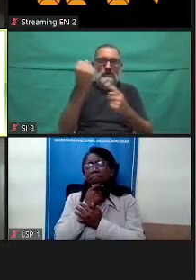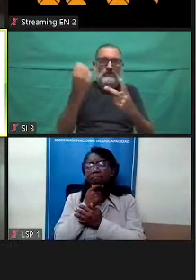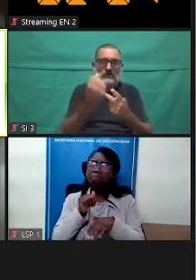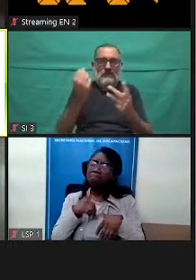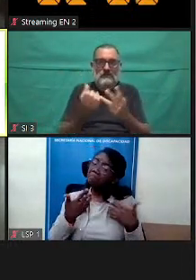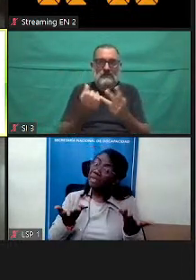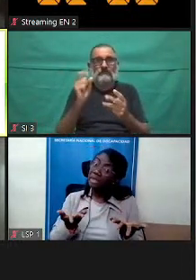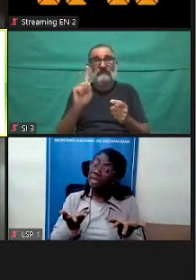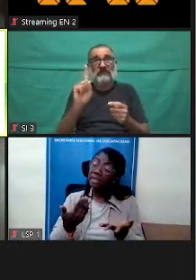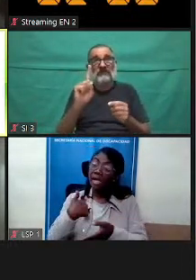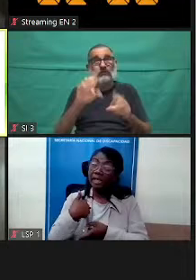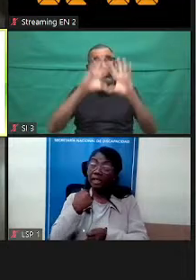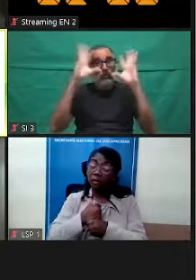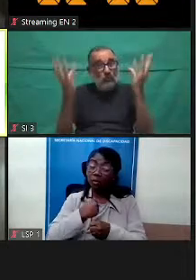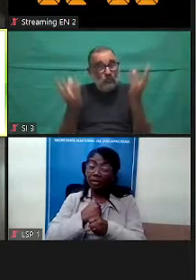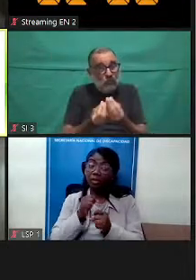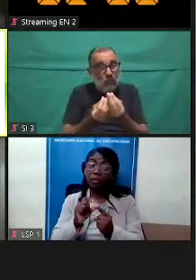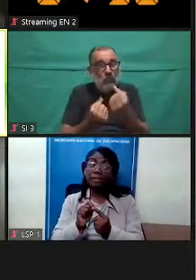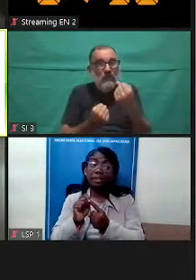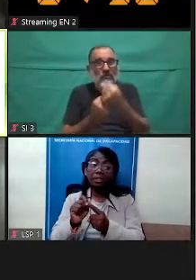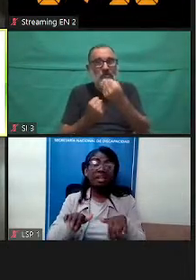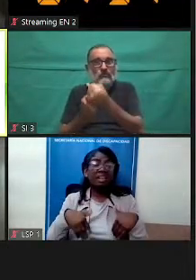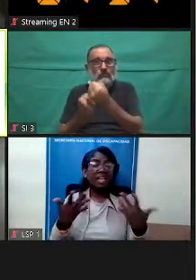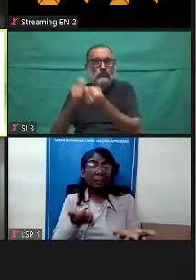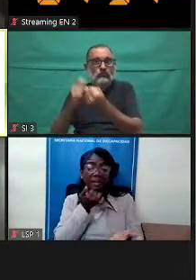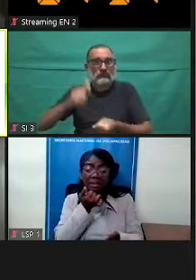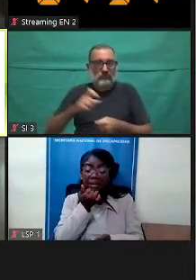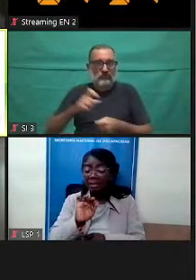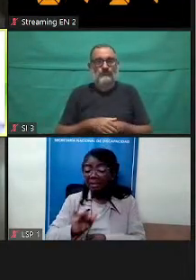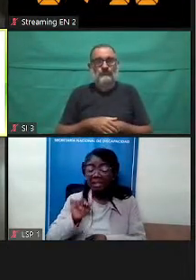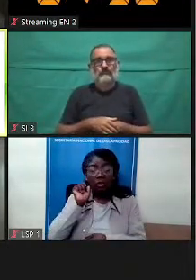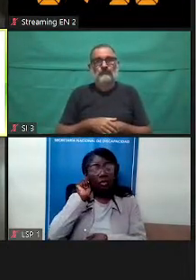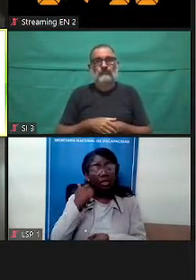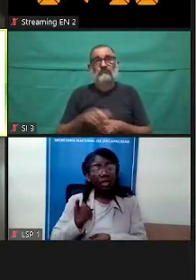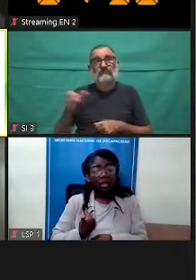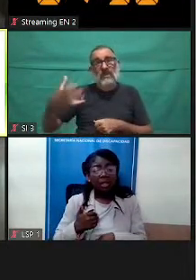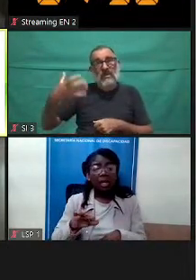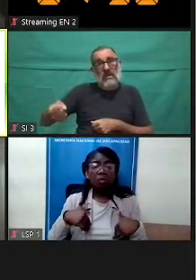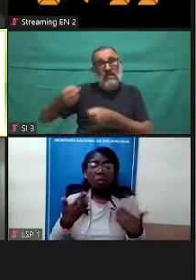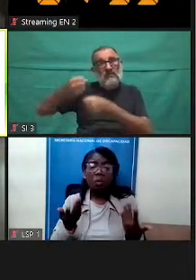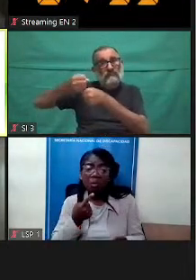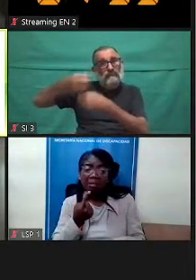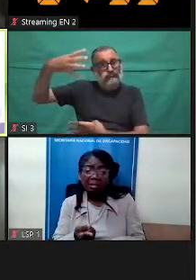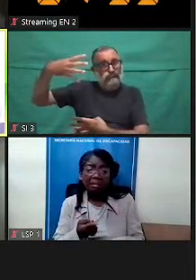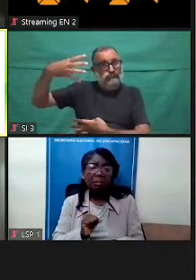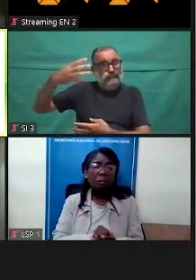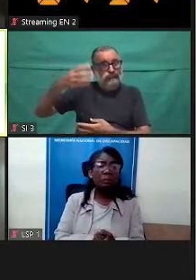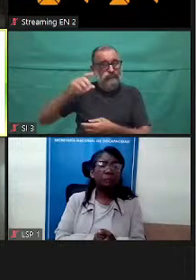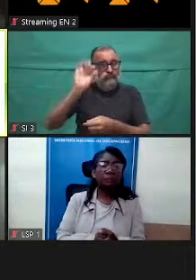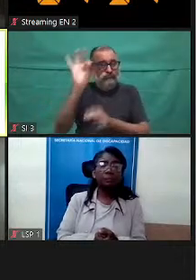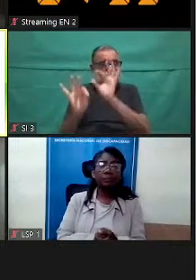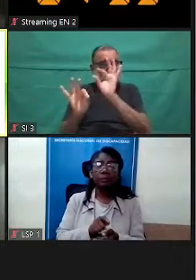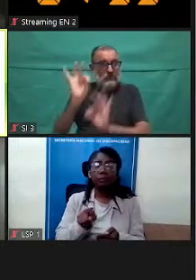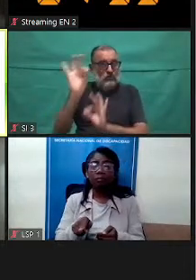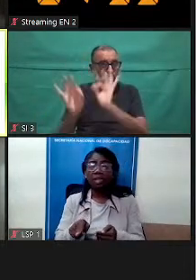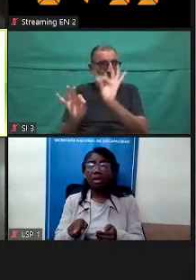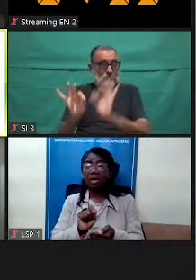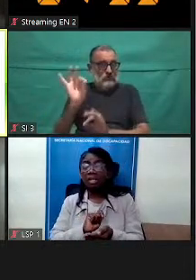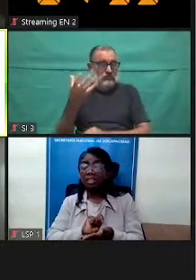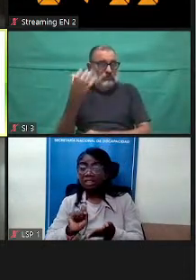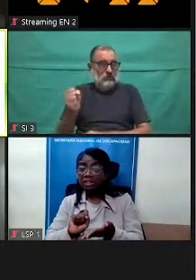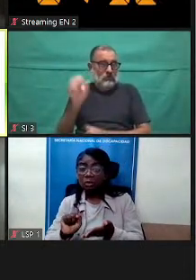questions that those working on specialized education talk about what will happen with these children we